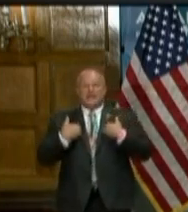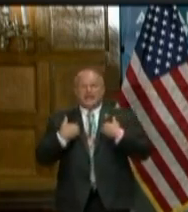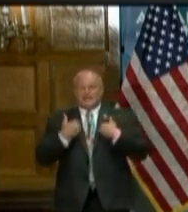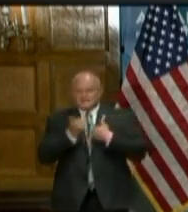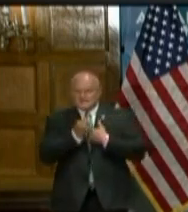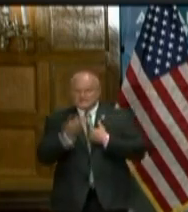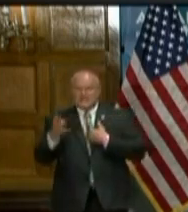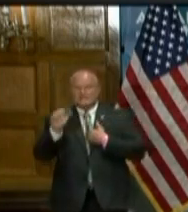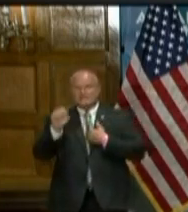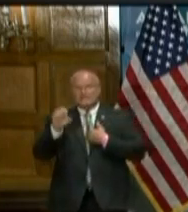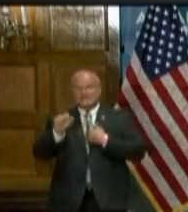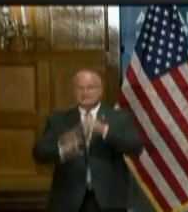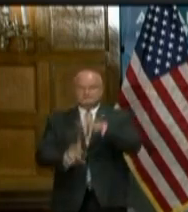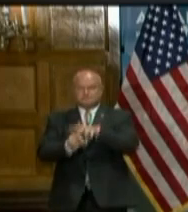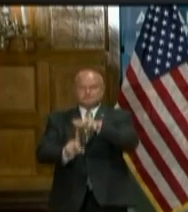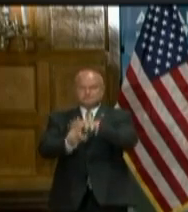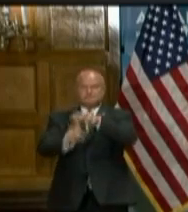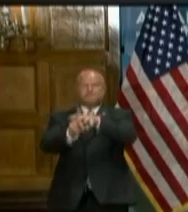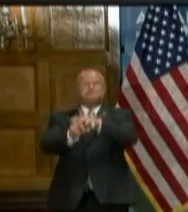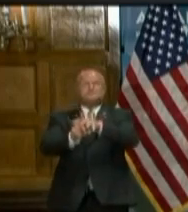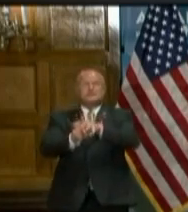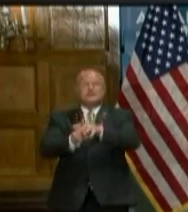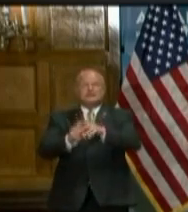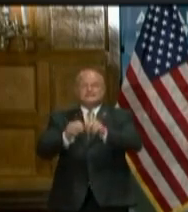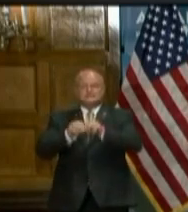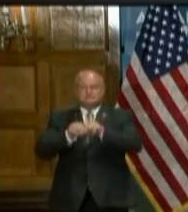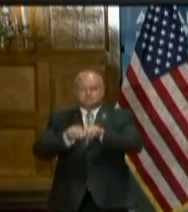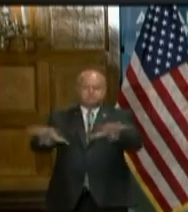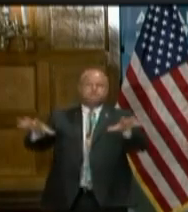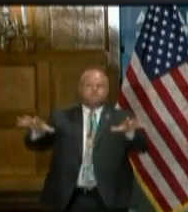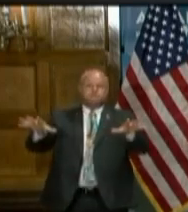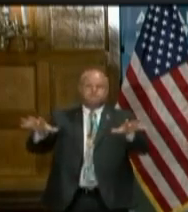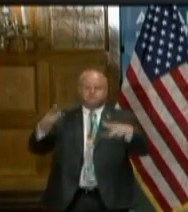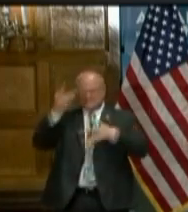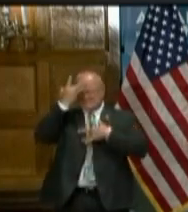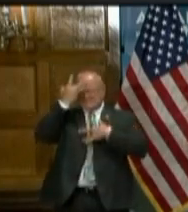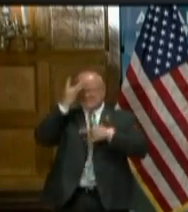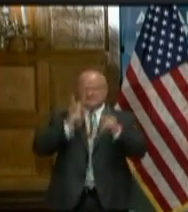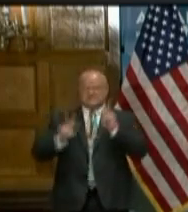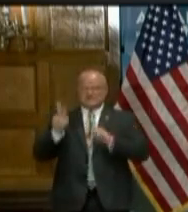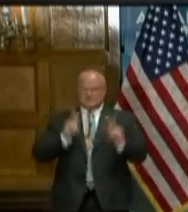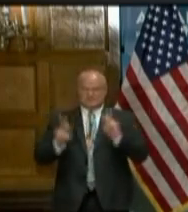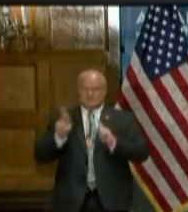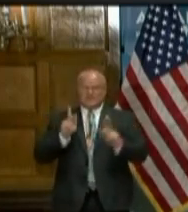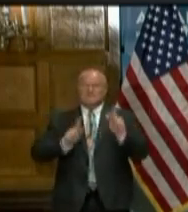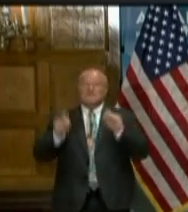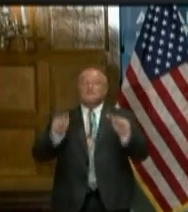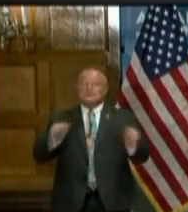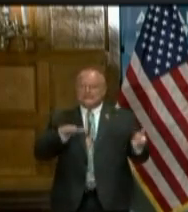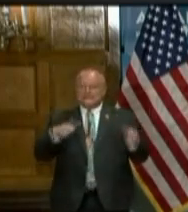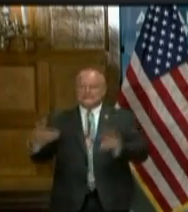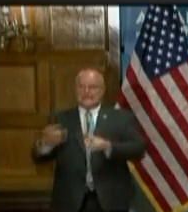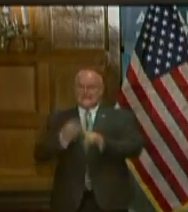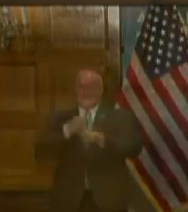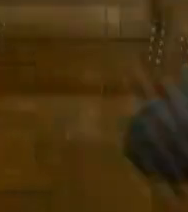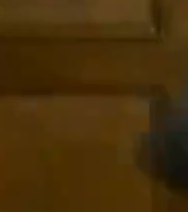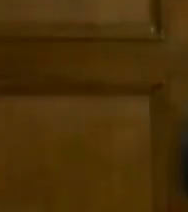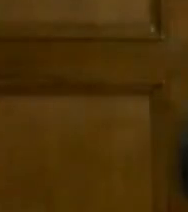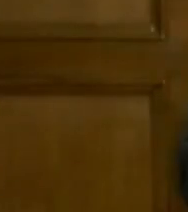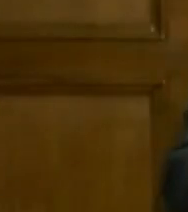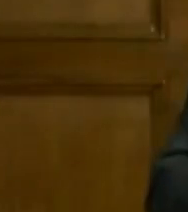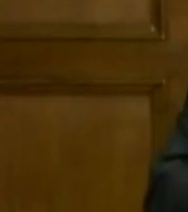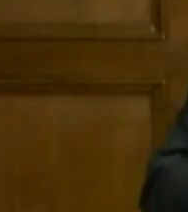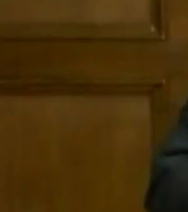a number of cases break out, and you can actually have some very ill people and people that can die from this virus.